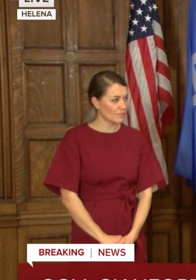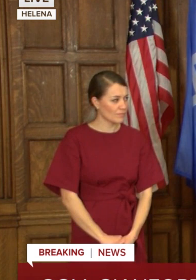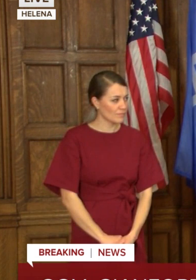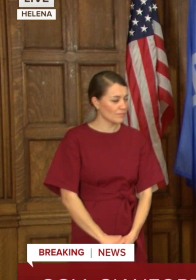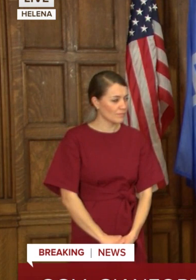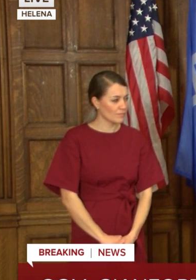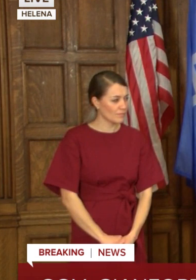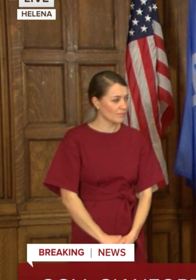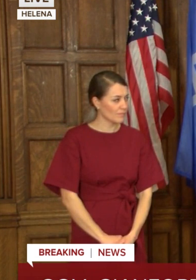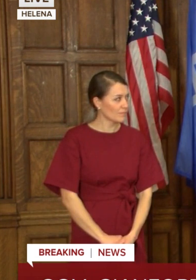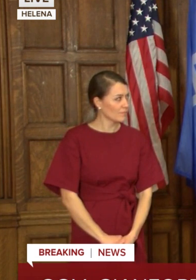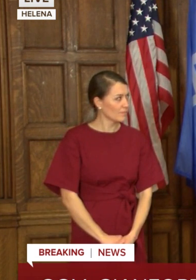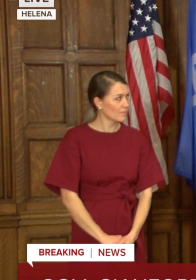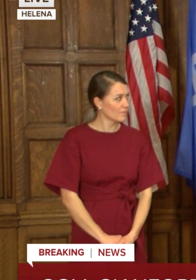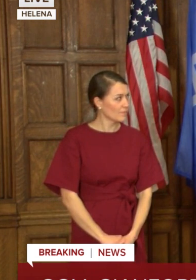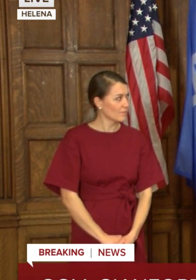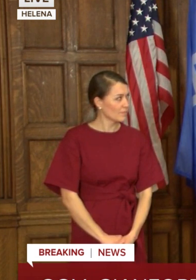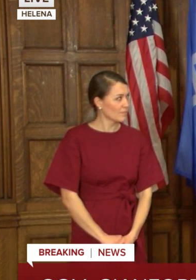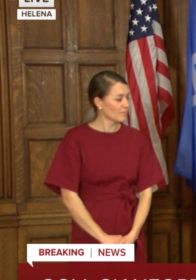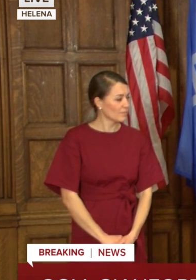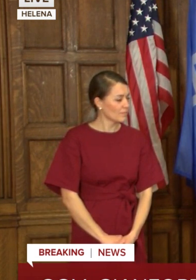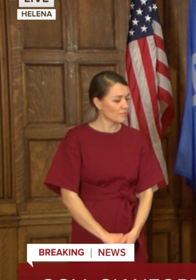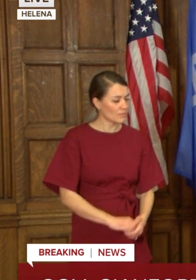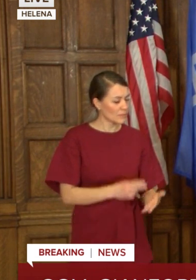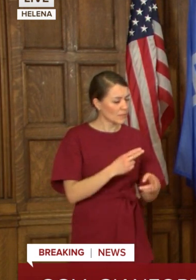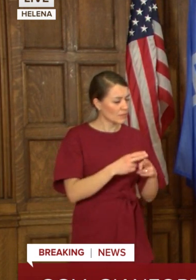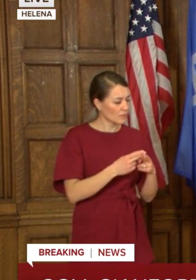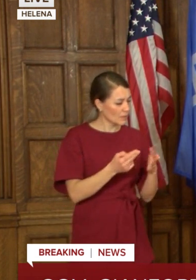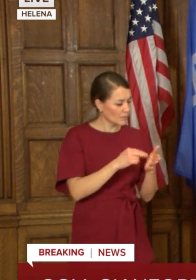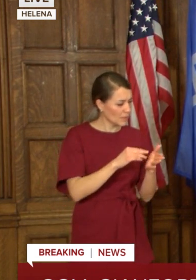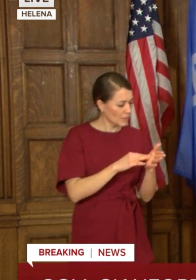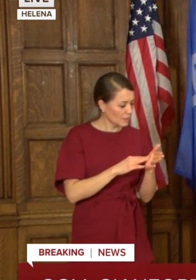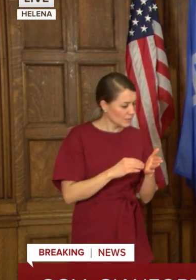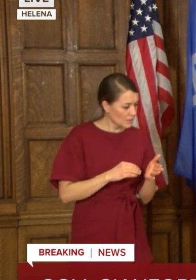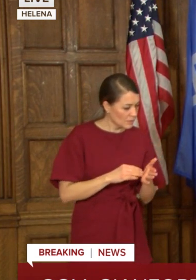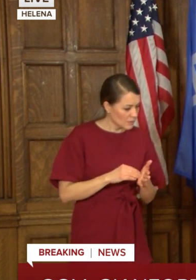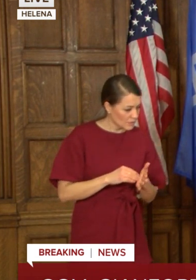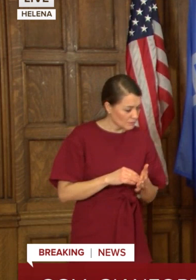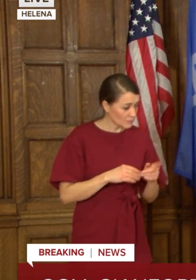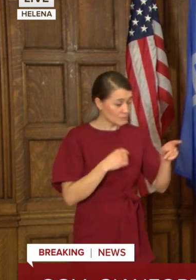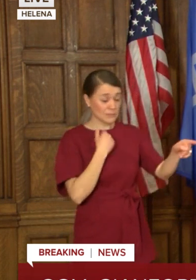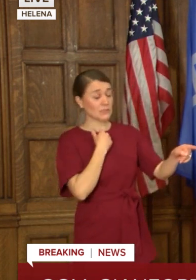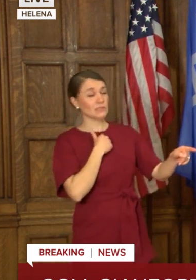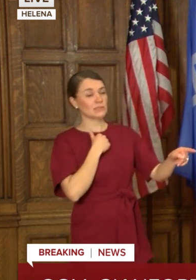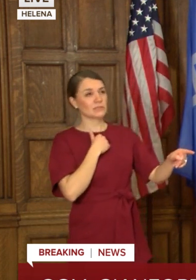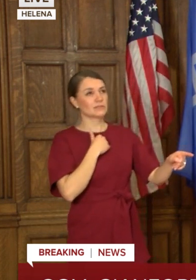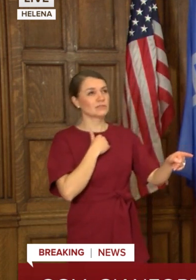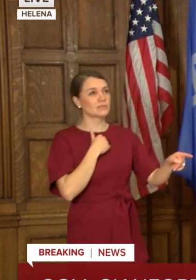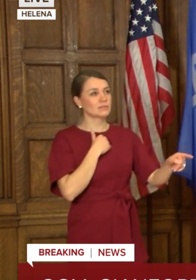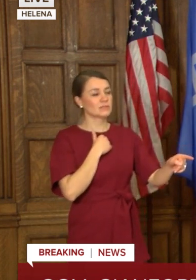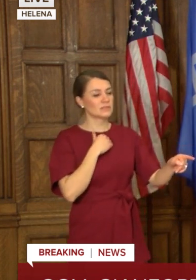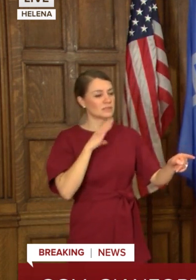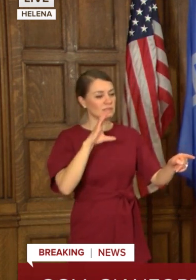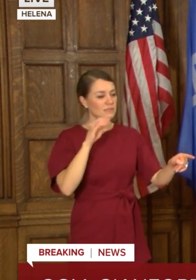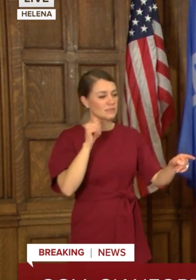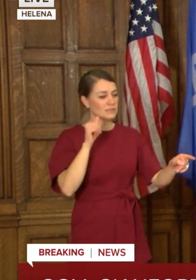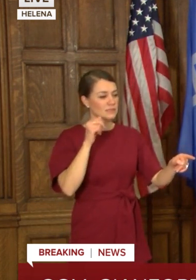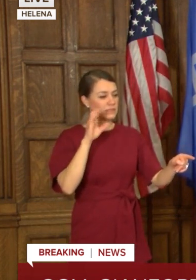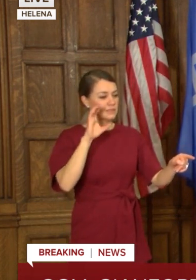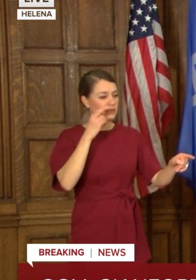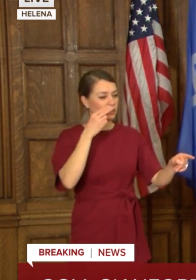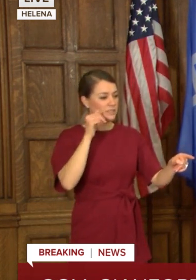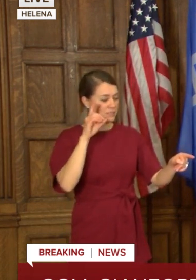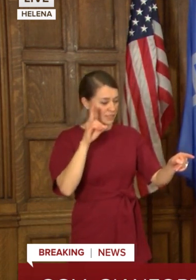Yeah, we can hear you now. Just repeat your name if you would. Oh, sure. Sorry, it remuted. This is Chad Sokol at the Daily